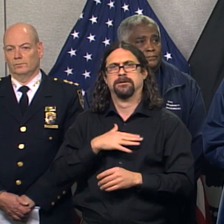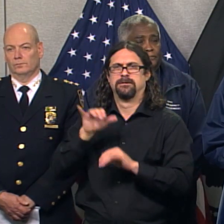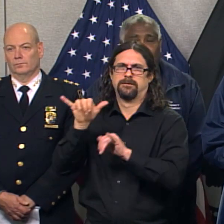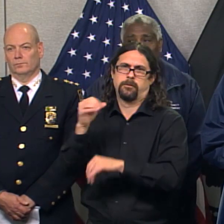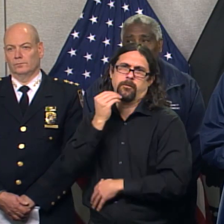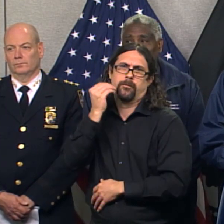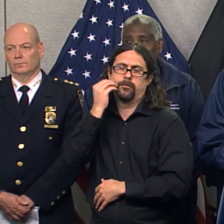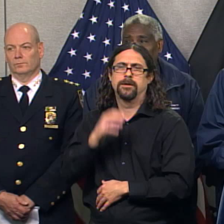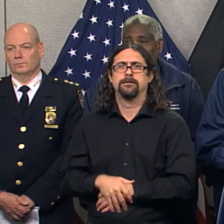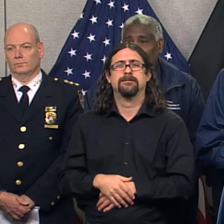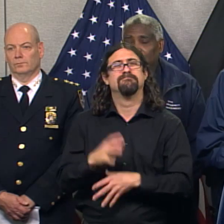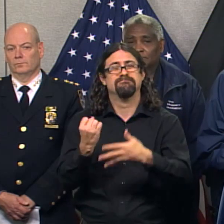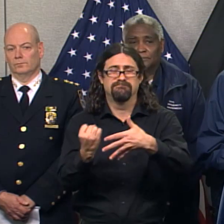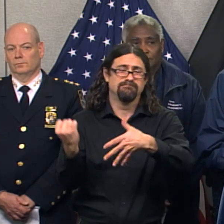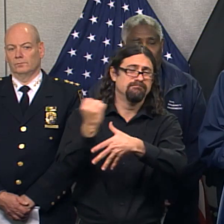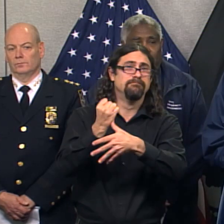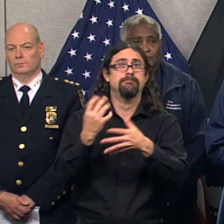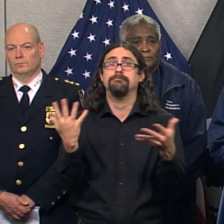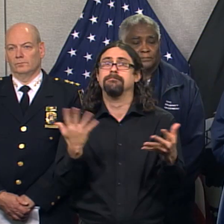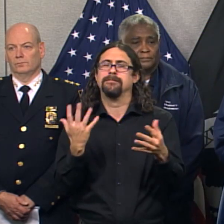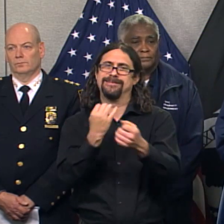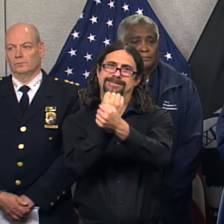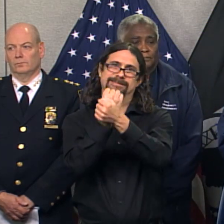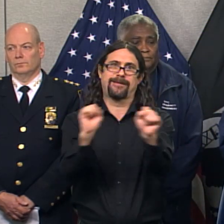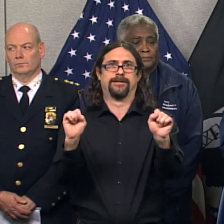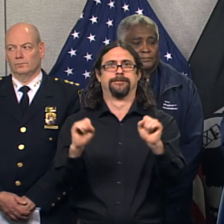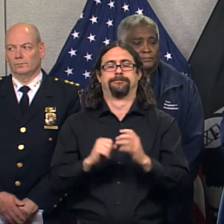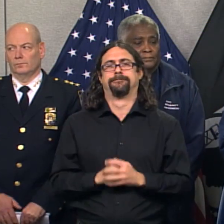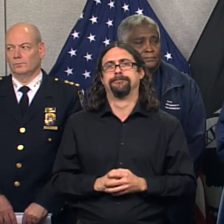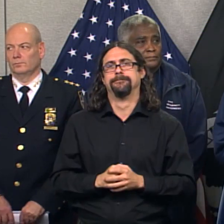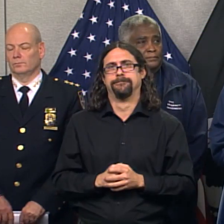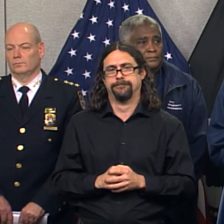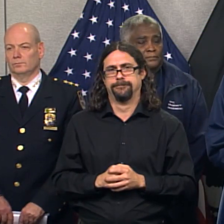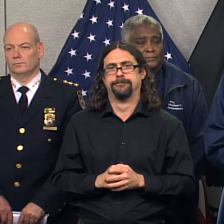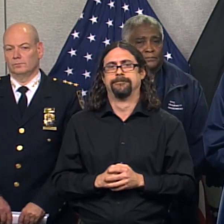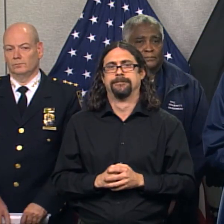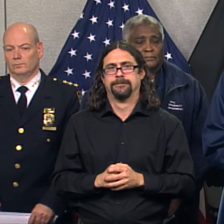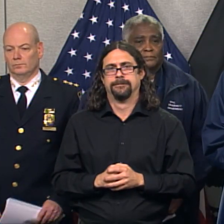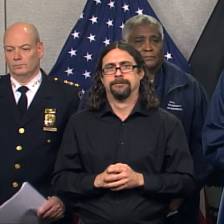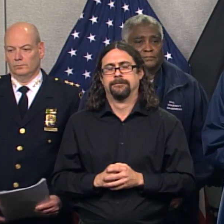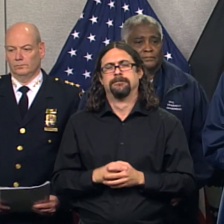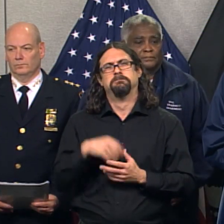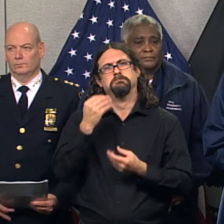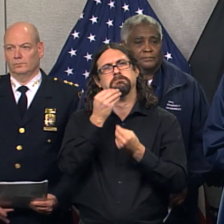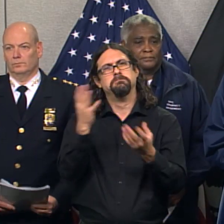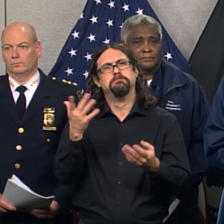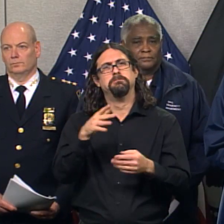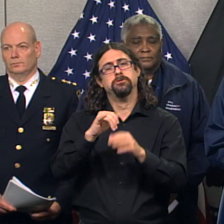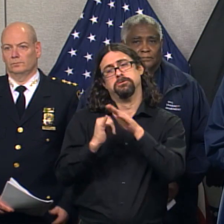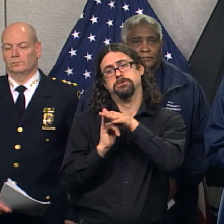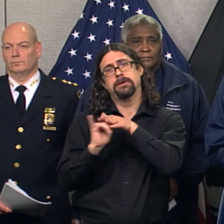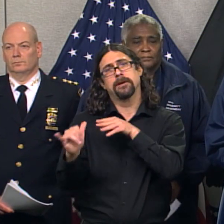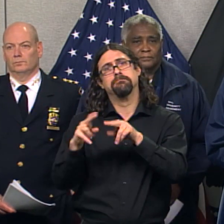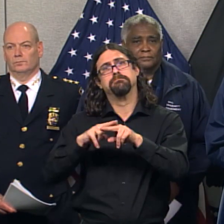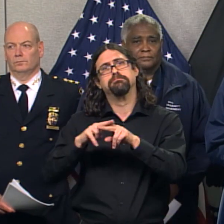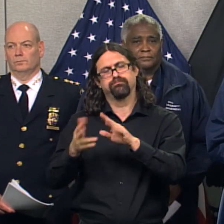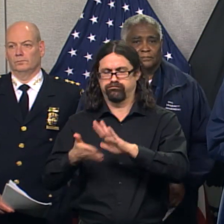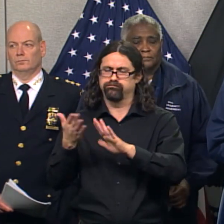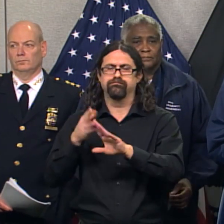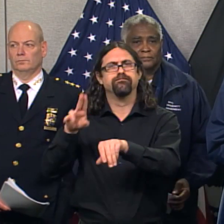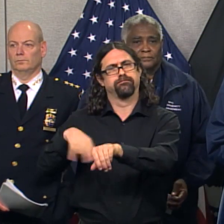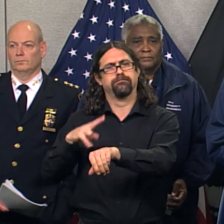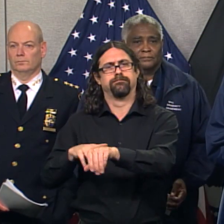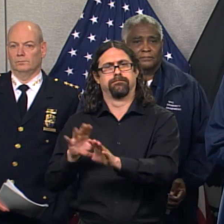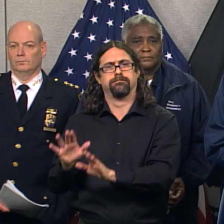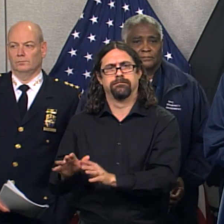obviously mass transit is running. So I want to urge anyone who does need to get around. Subways are running well. There's some delays, but they're running well. Buses, by